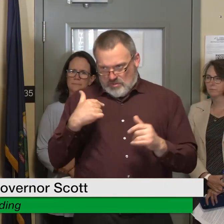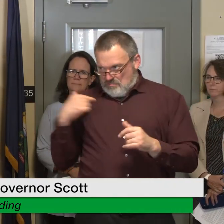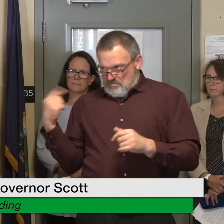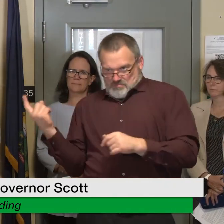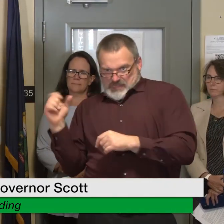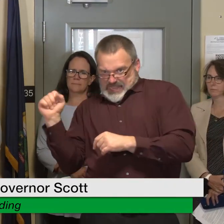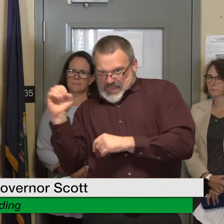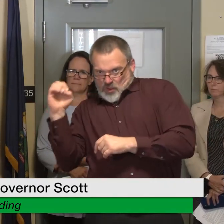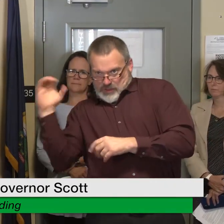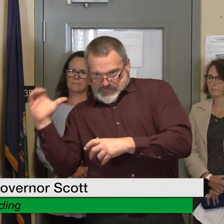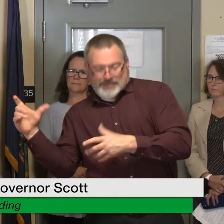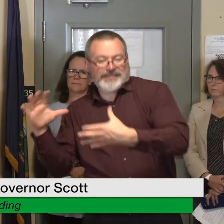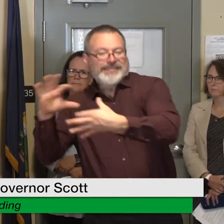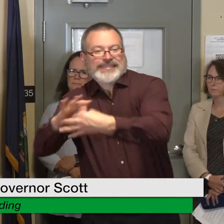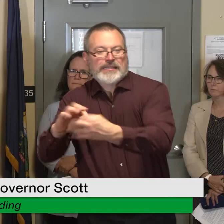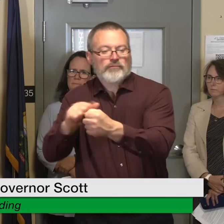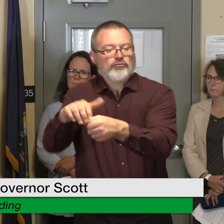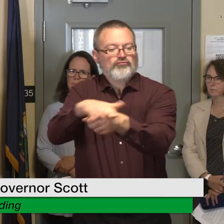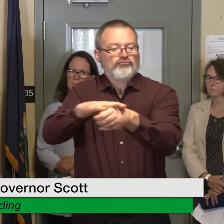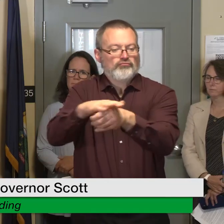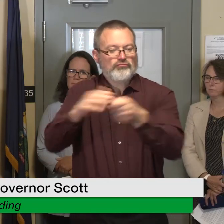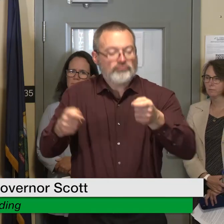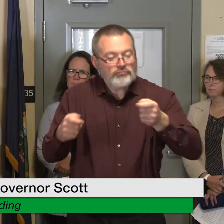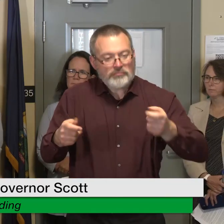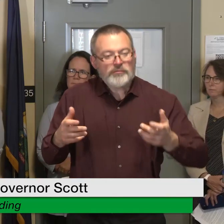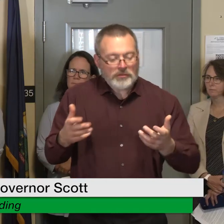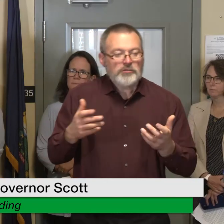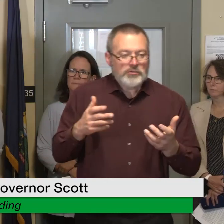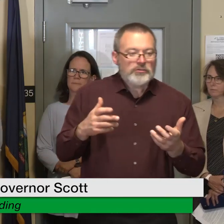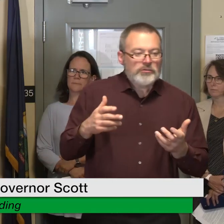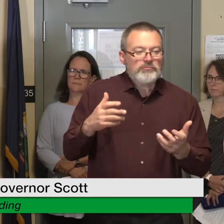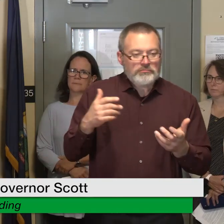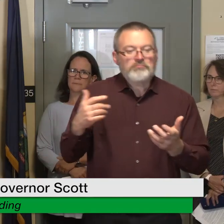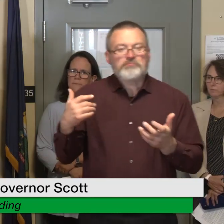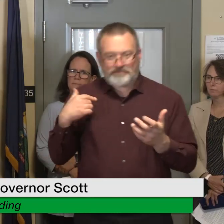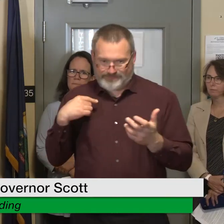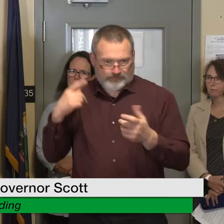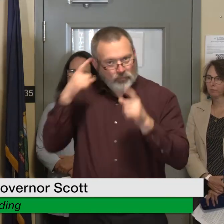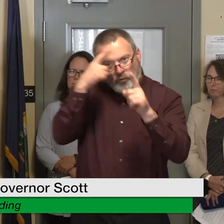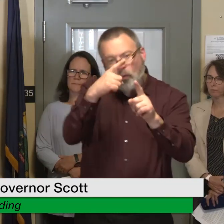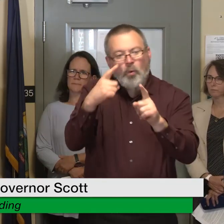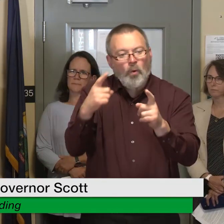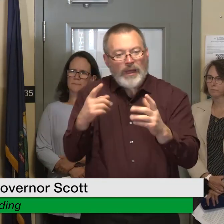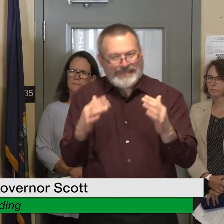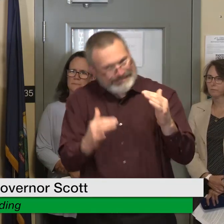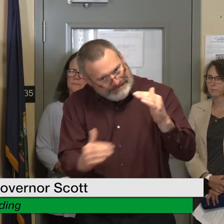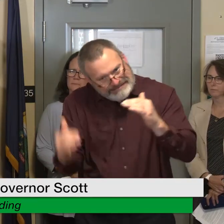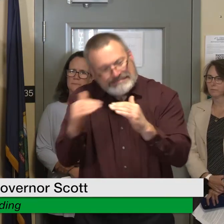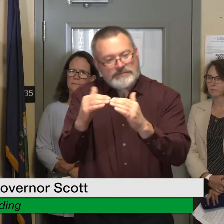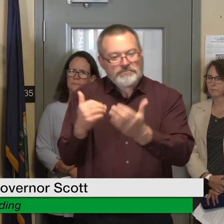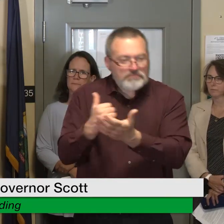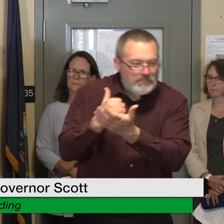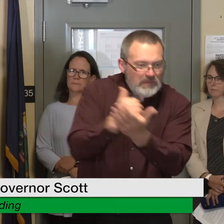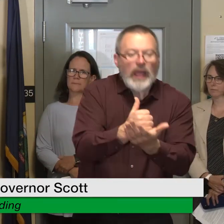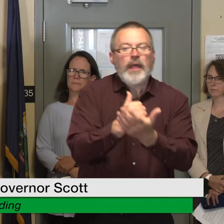them reimbursement resources for that debris pickup and also to help with technical capabilities of picking the debris up as